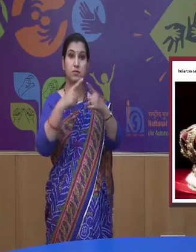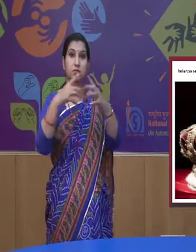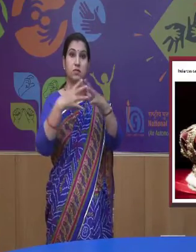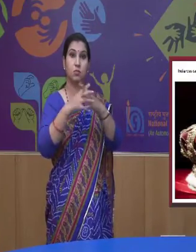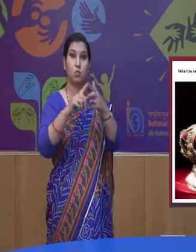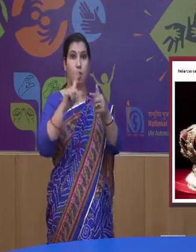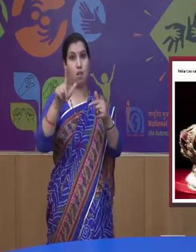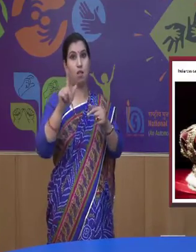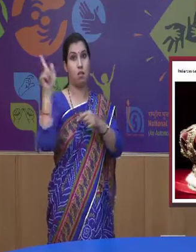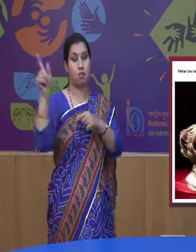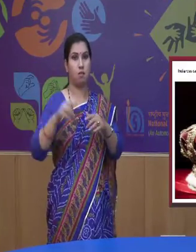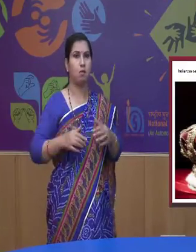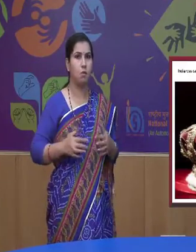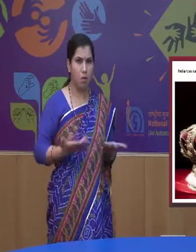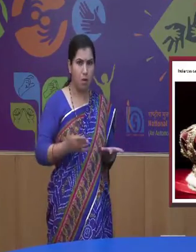Do you know why?